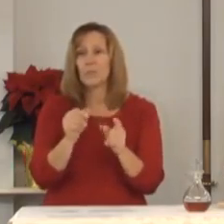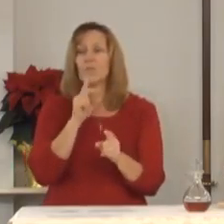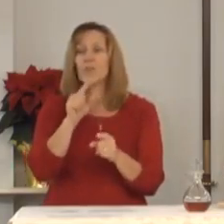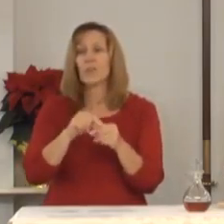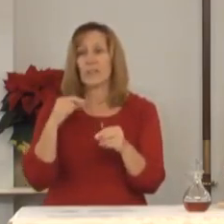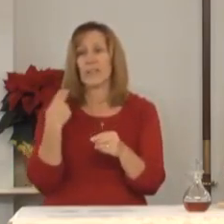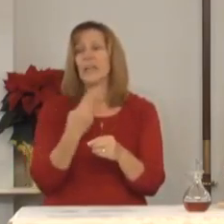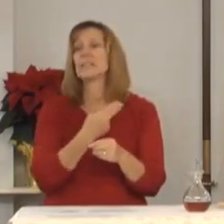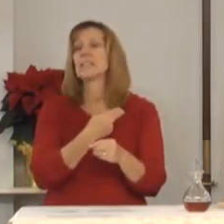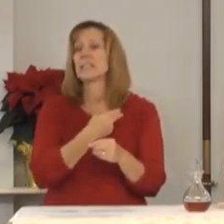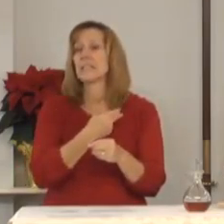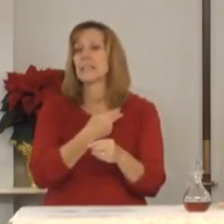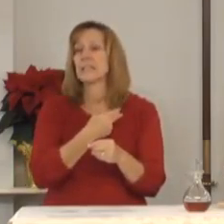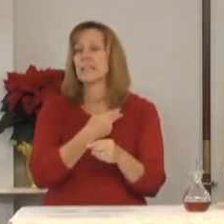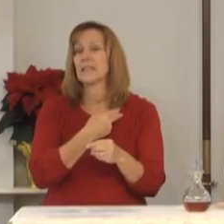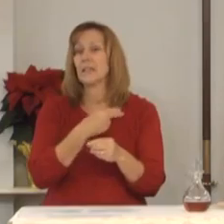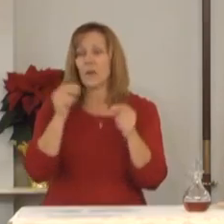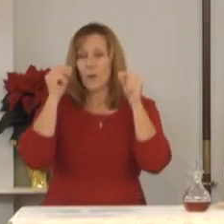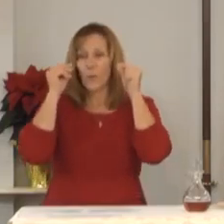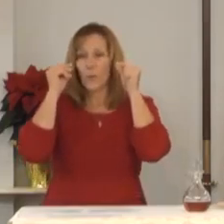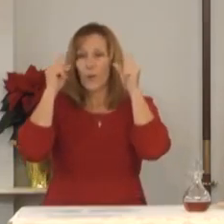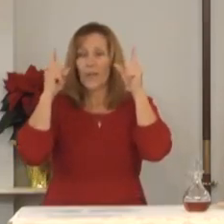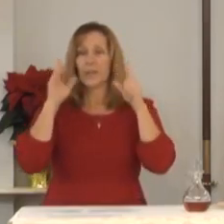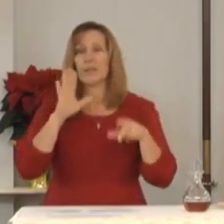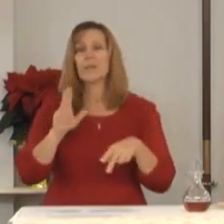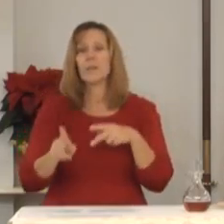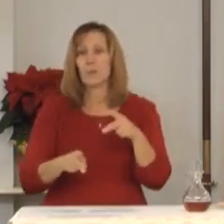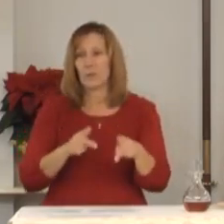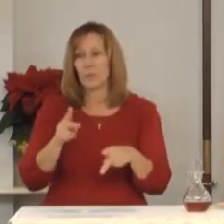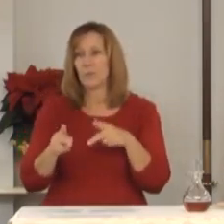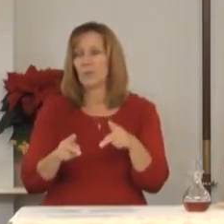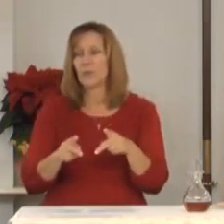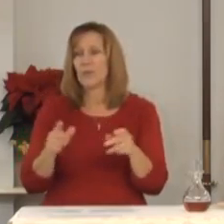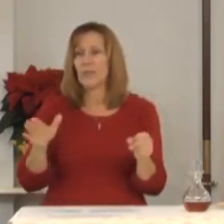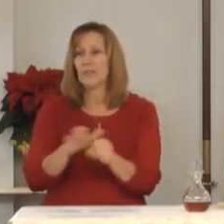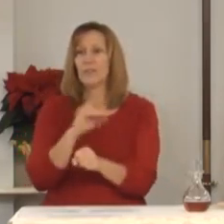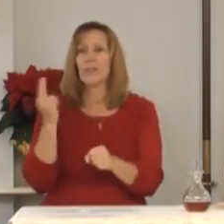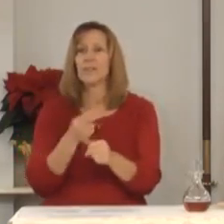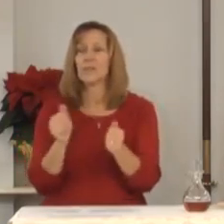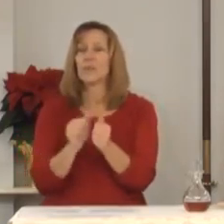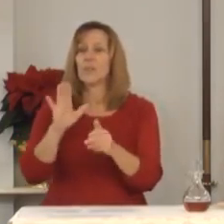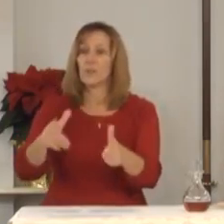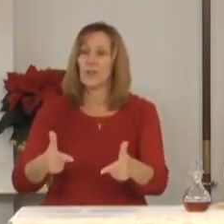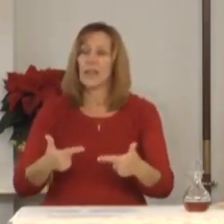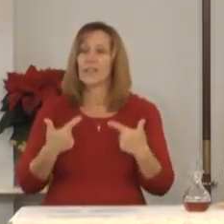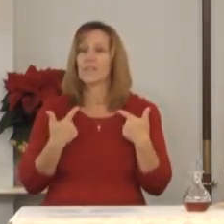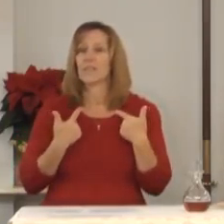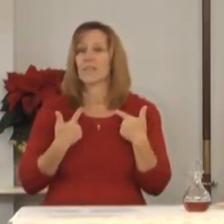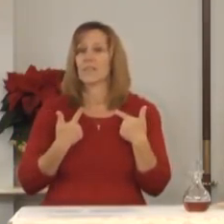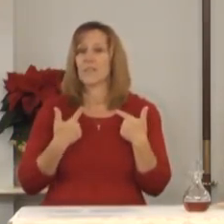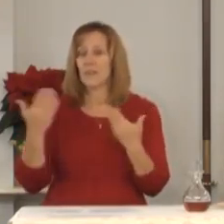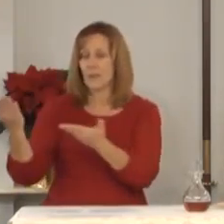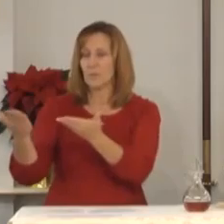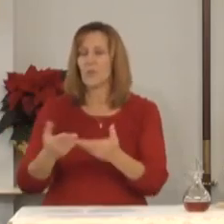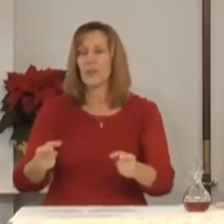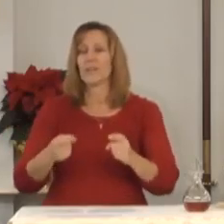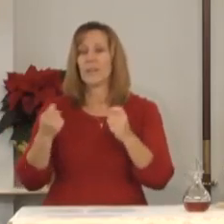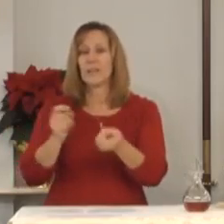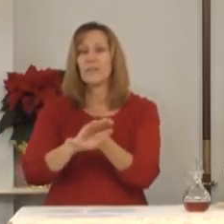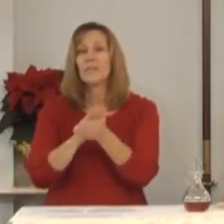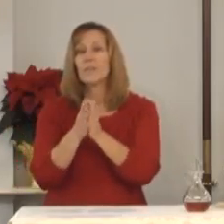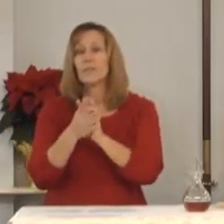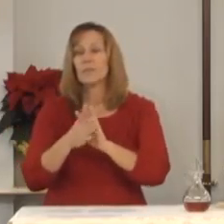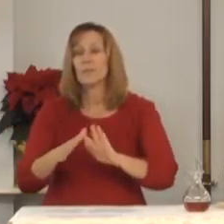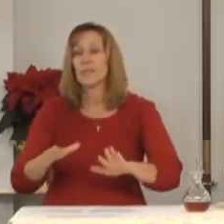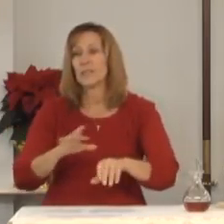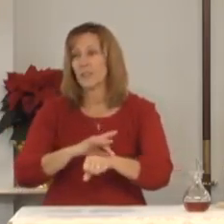in us. Awake your people. Fill us with your light. Bring the gift of peace